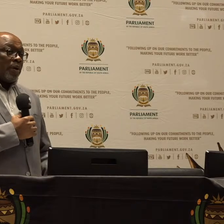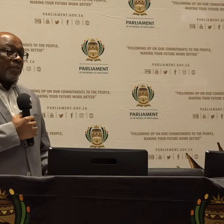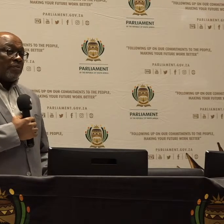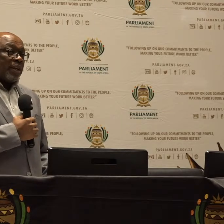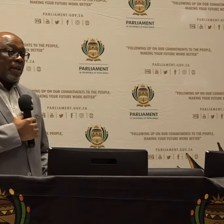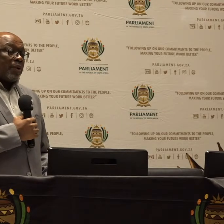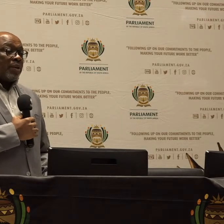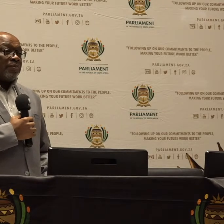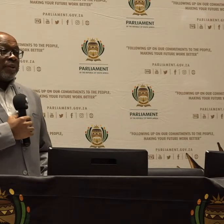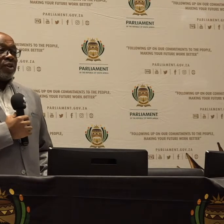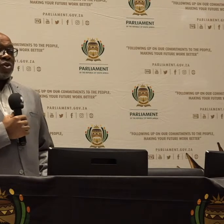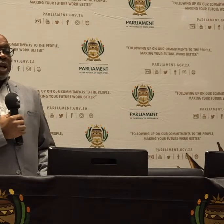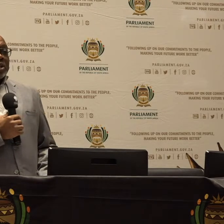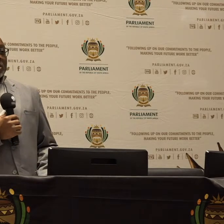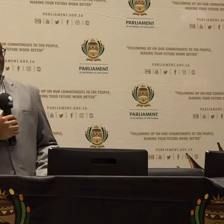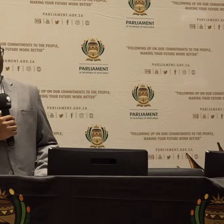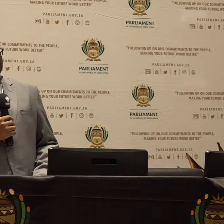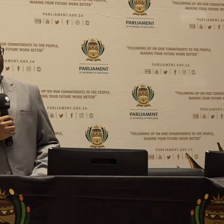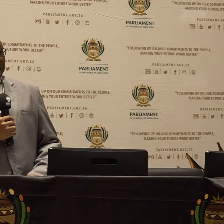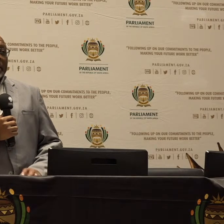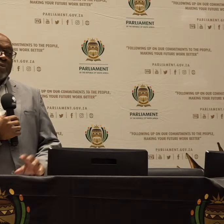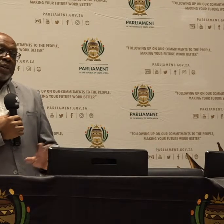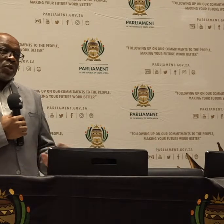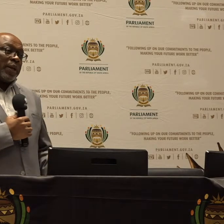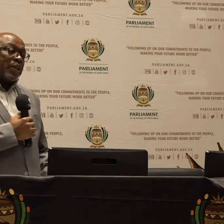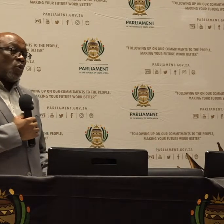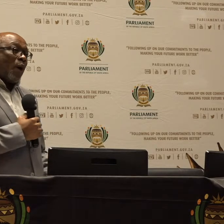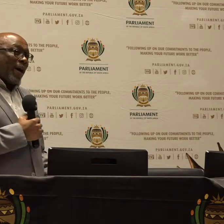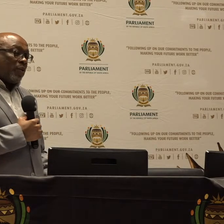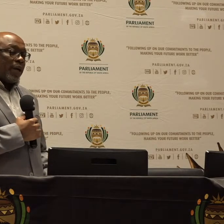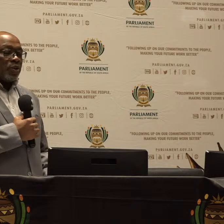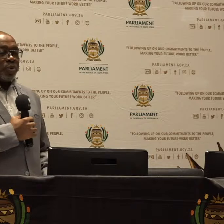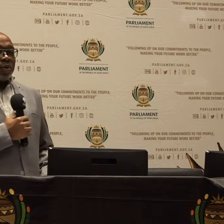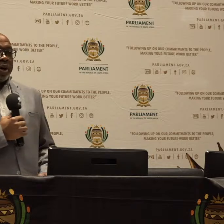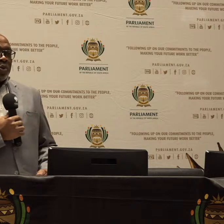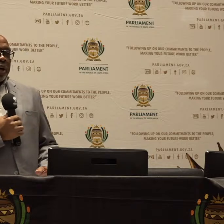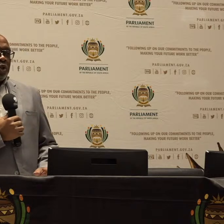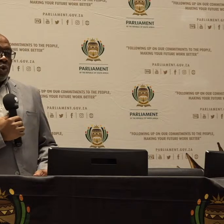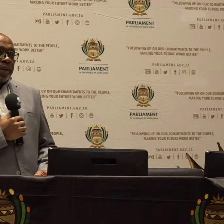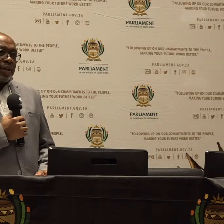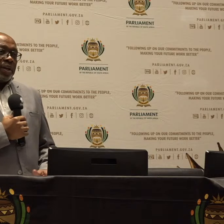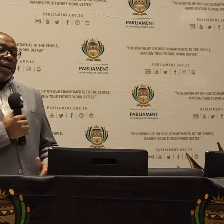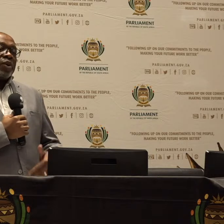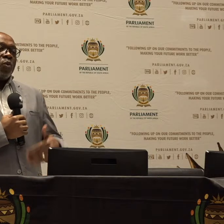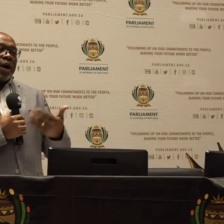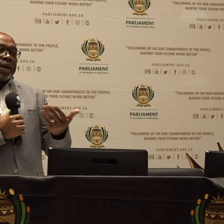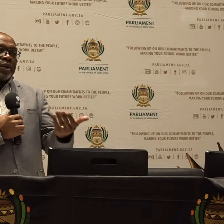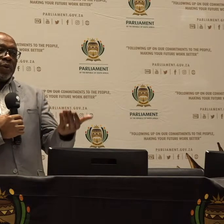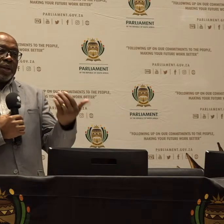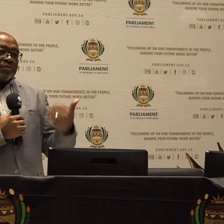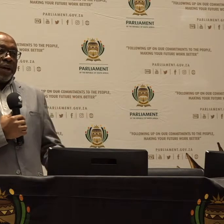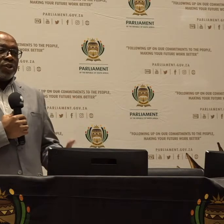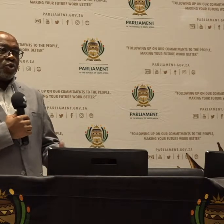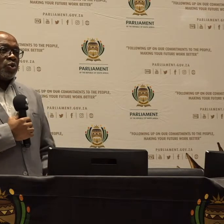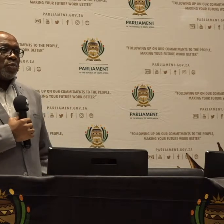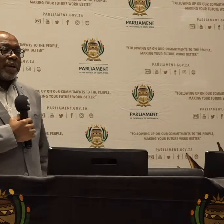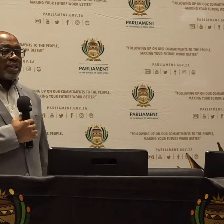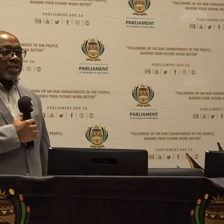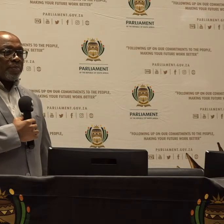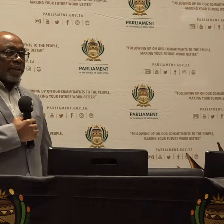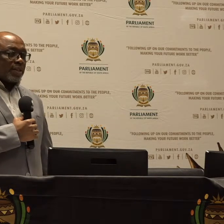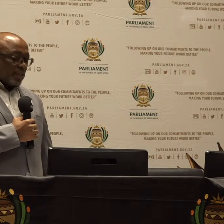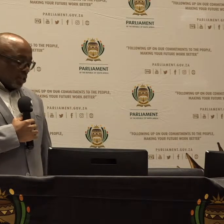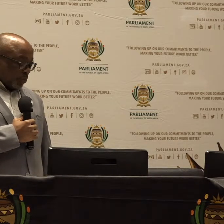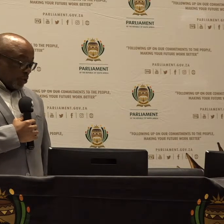I hope I've given a brief introduction to the bill I've explained why we are doing what we are doing is why we invite you